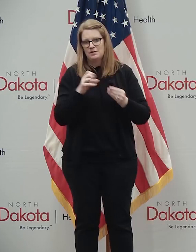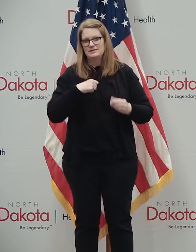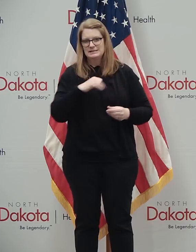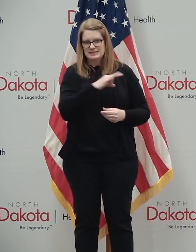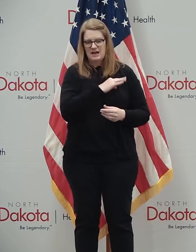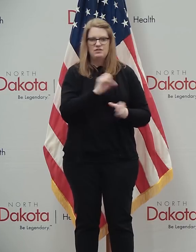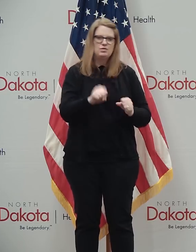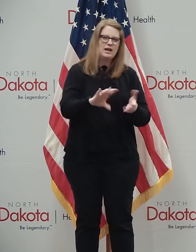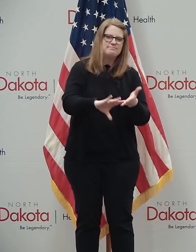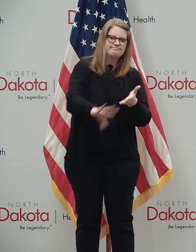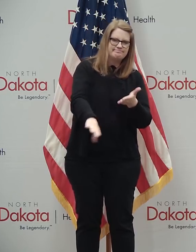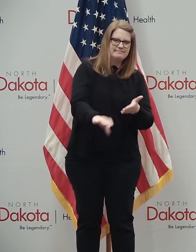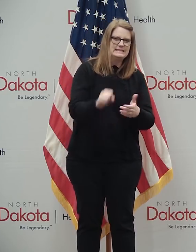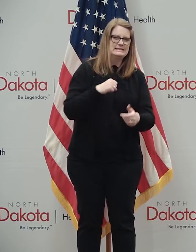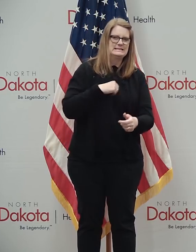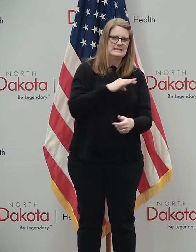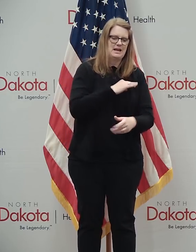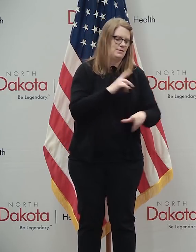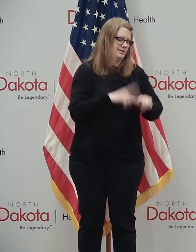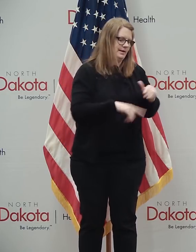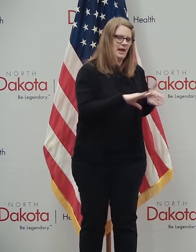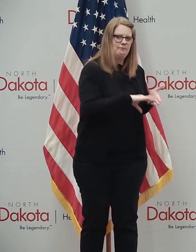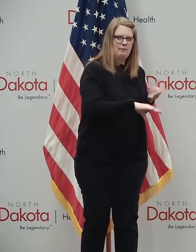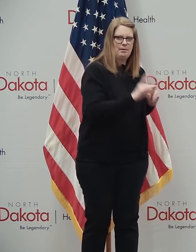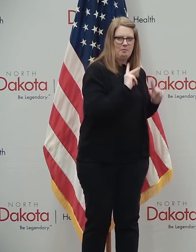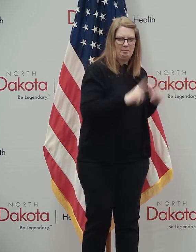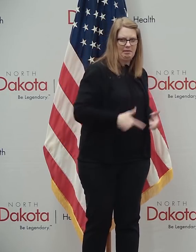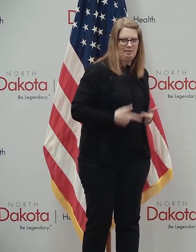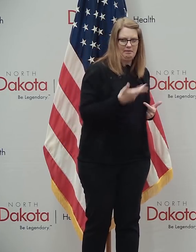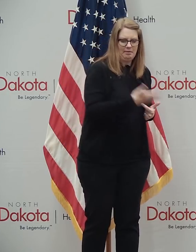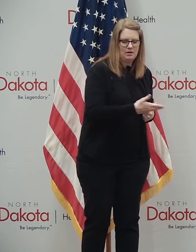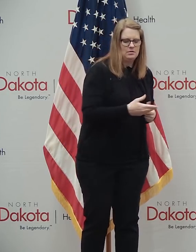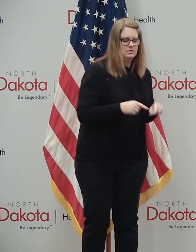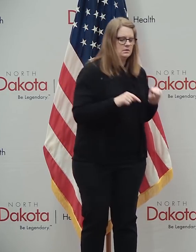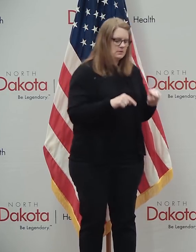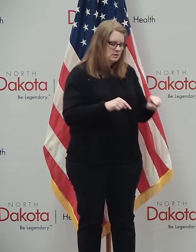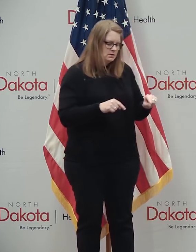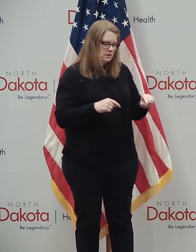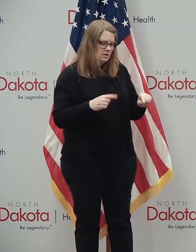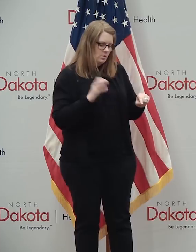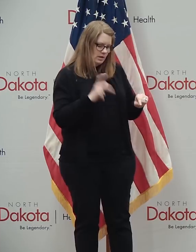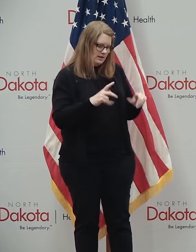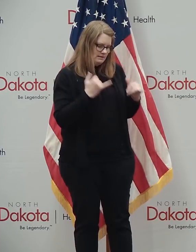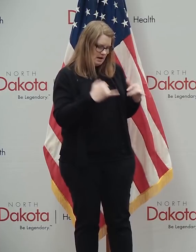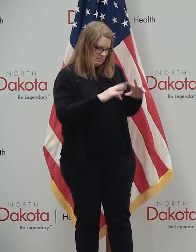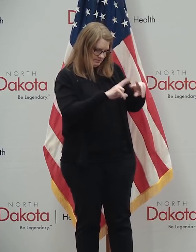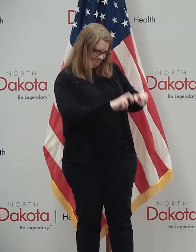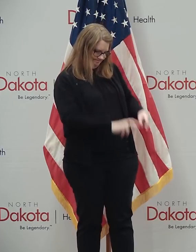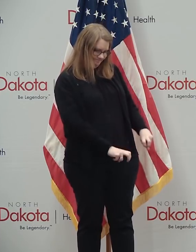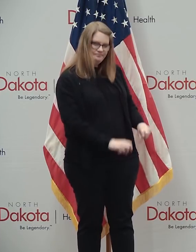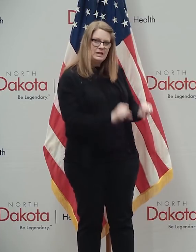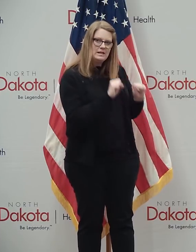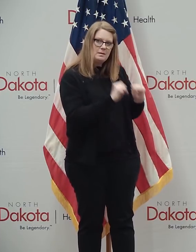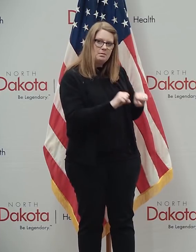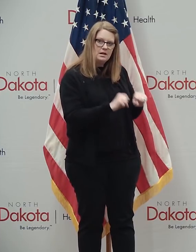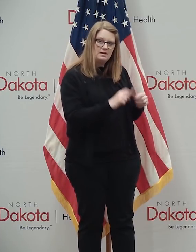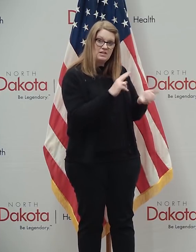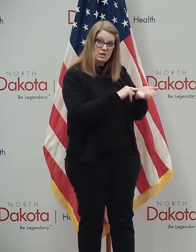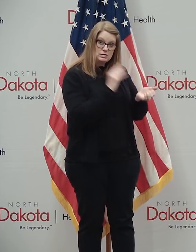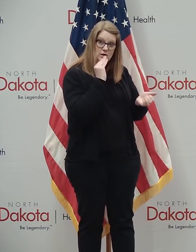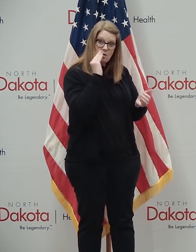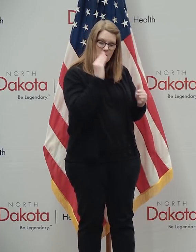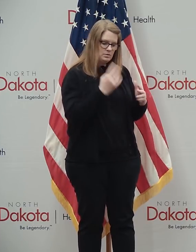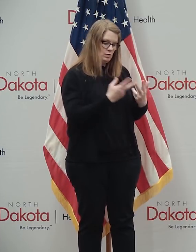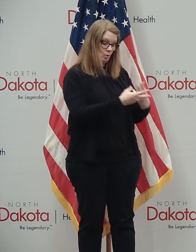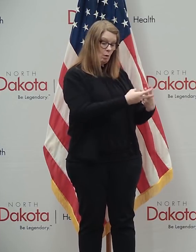you can't necessarily furlough residents. So from there, we go through and we look at the ability of that nursing home to isolate and quarantine